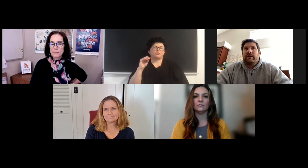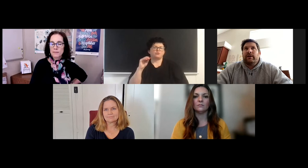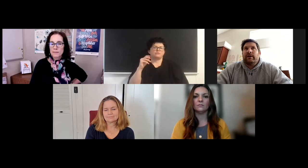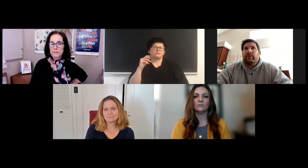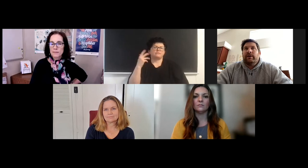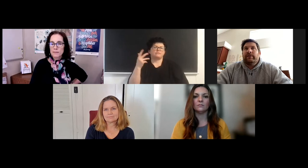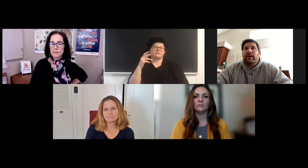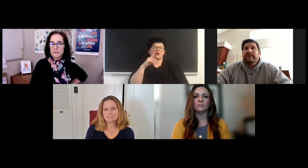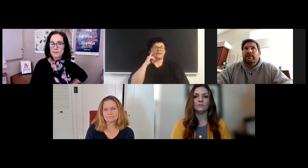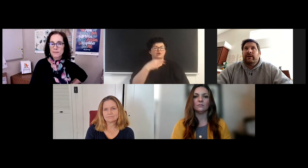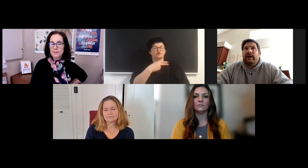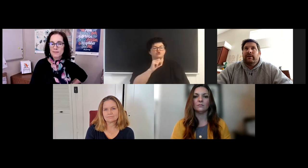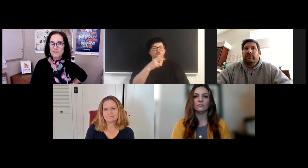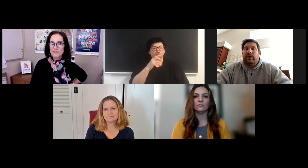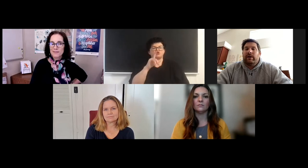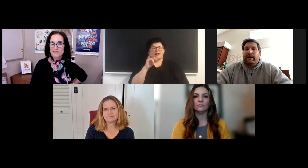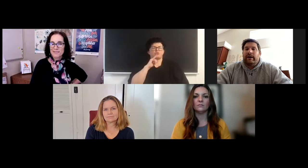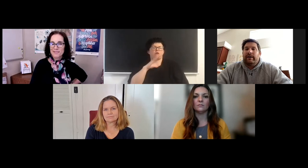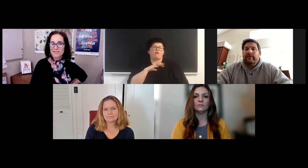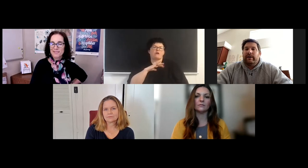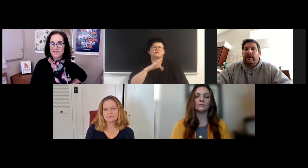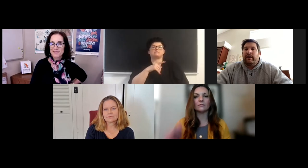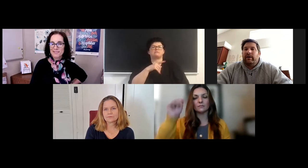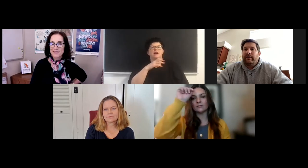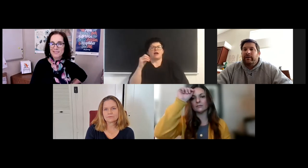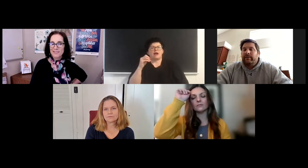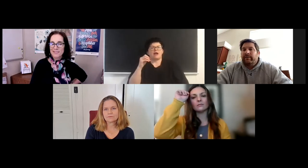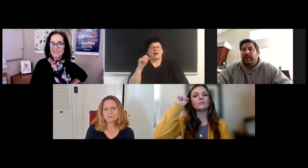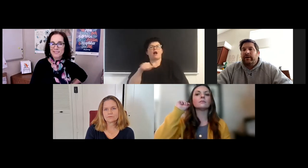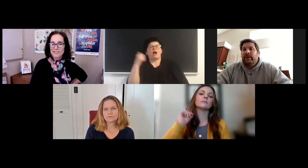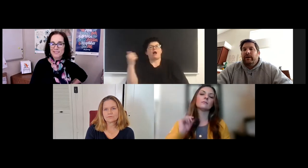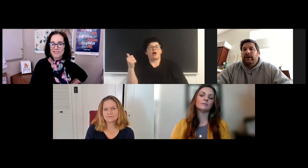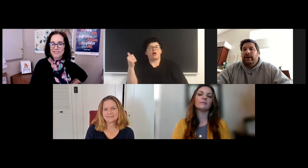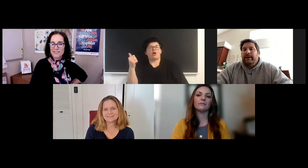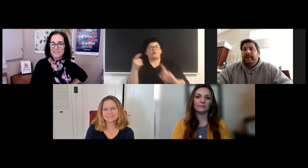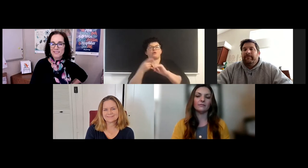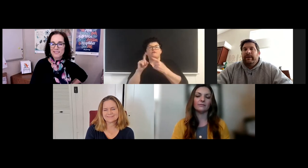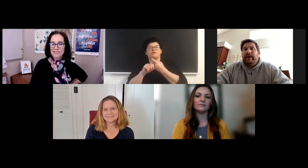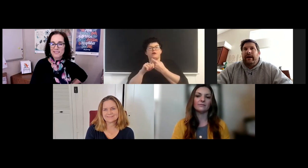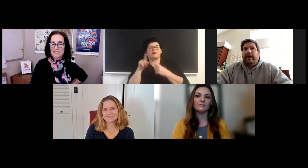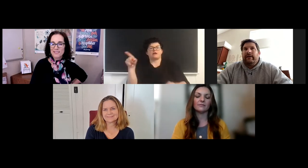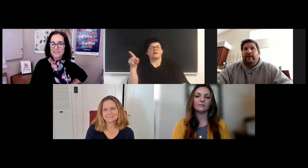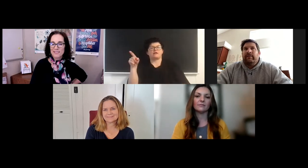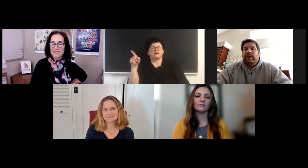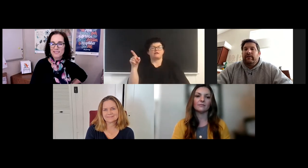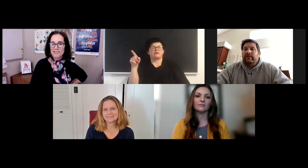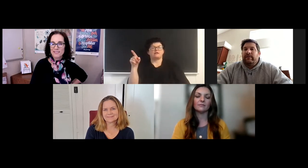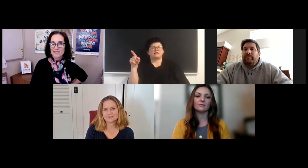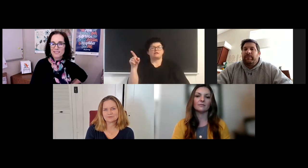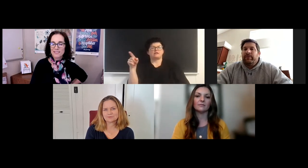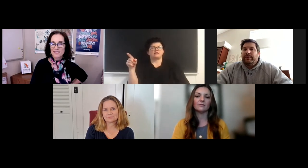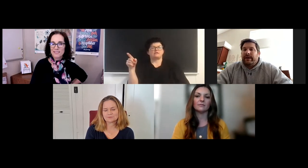And so I think it was Shelley was awesome, as well as our other friend, at giving